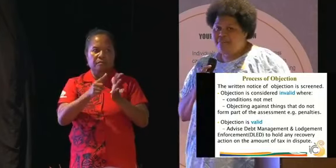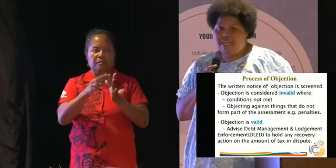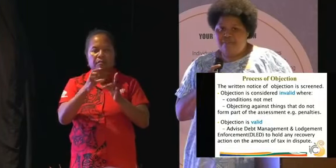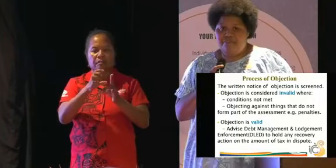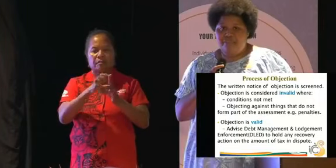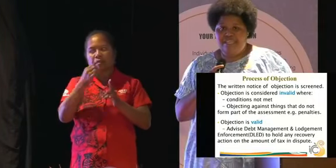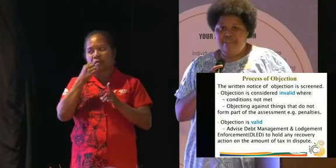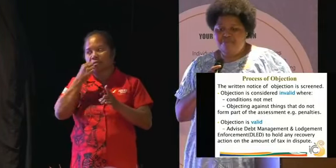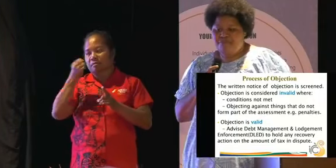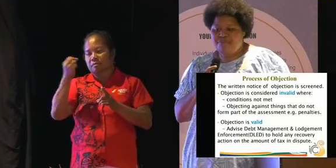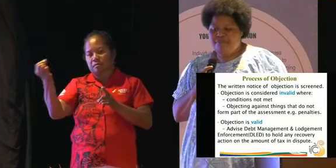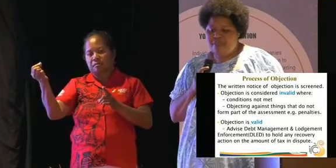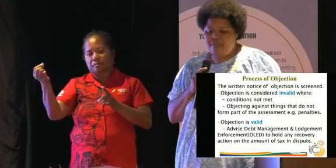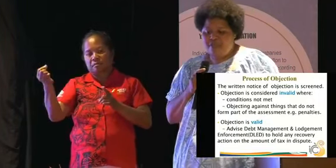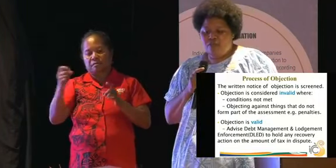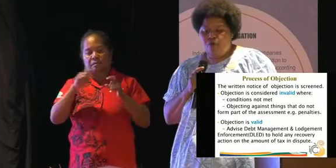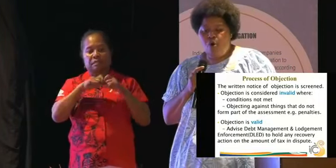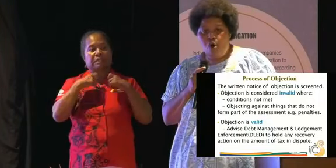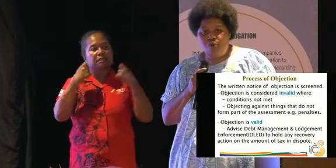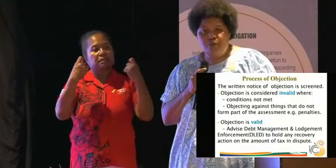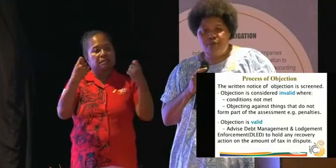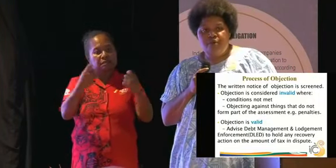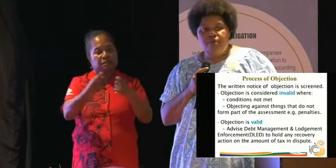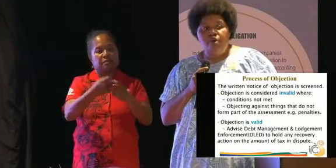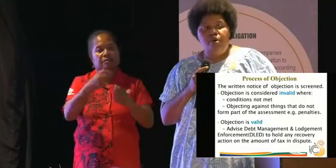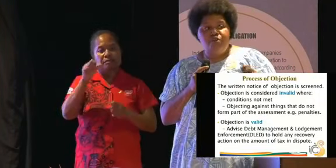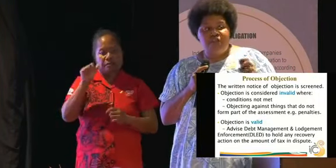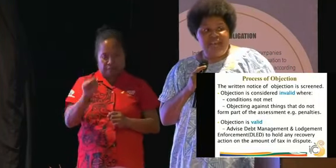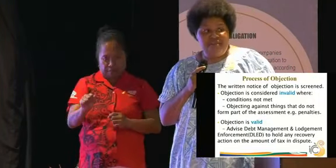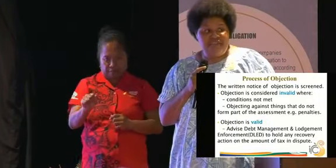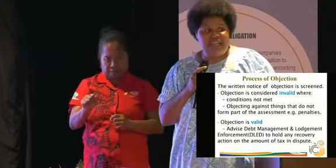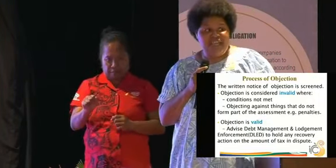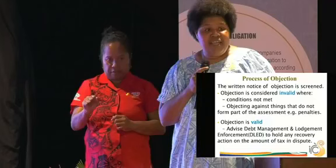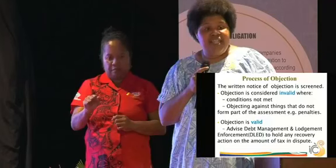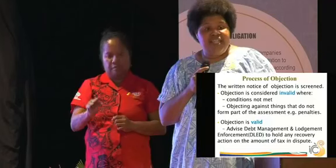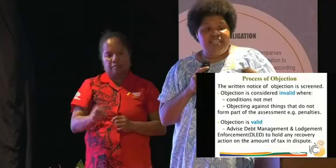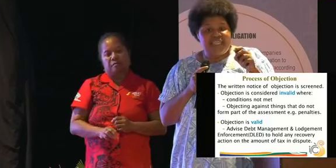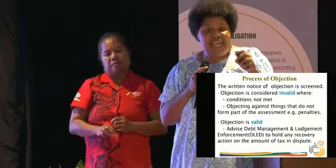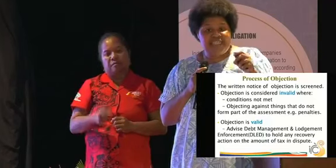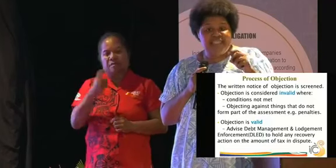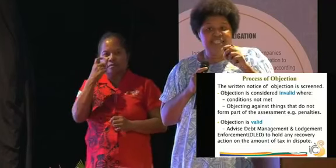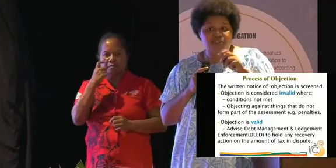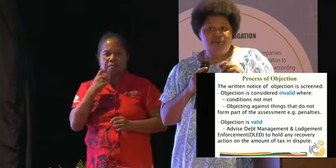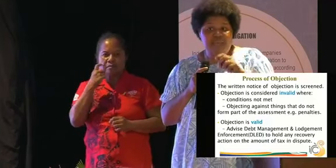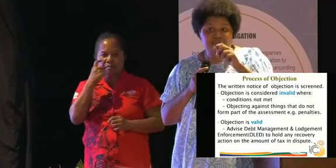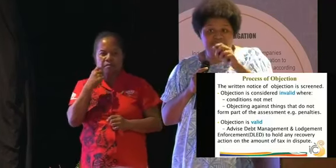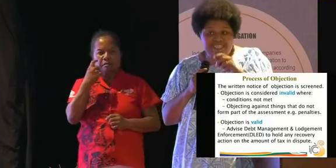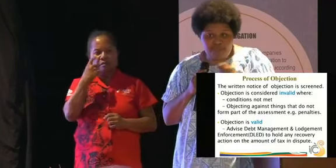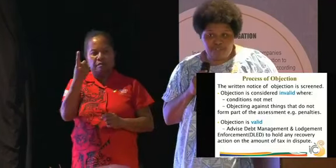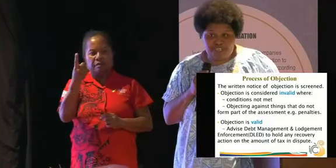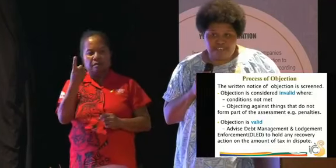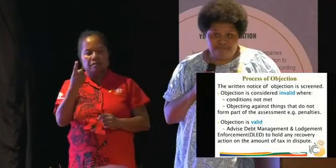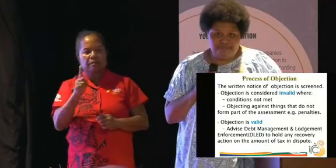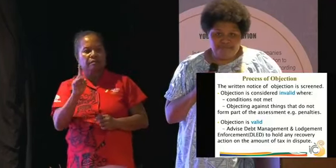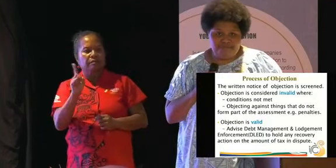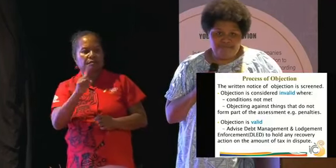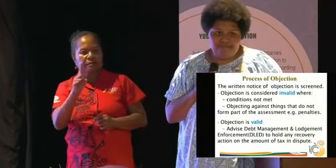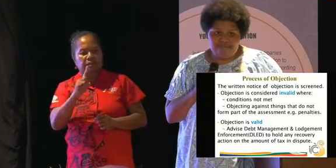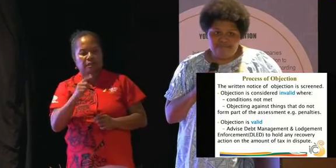our debt recovery team to hold on recovering the text that you have